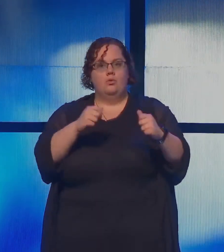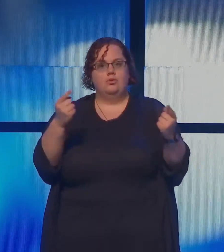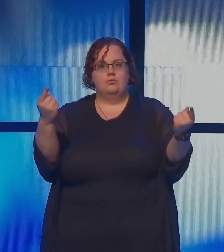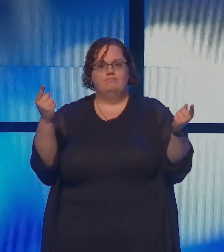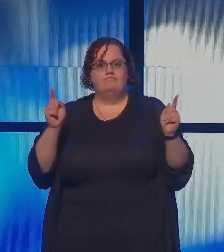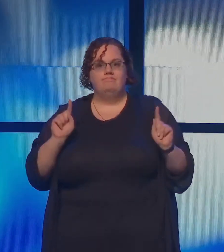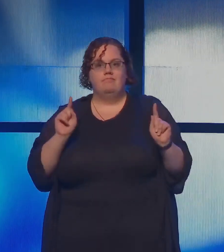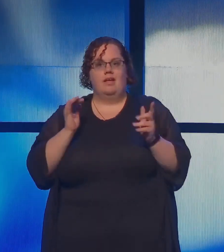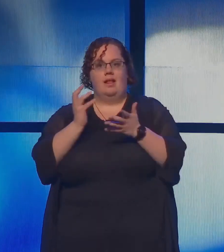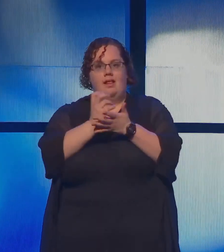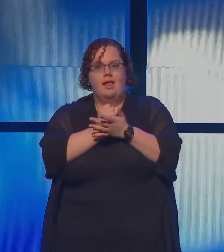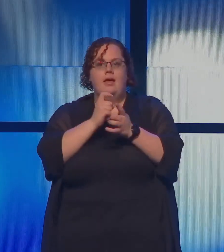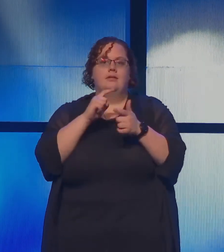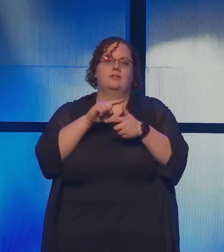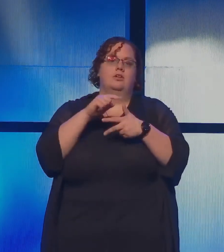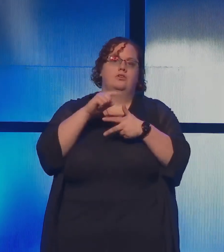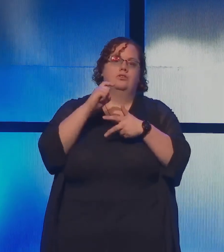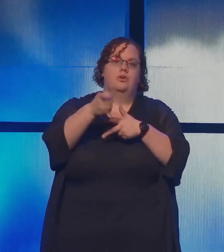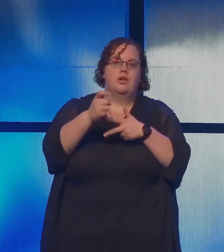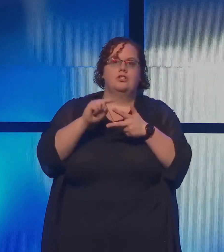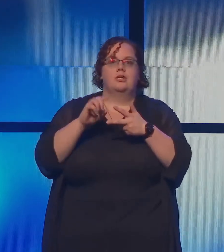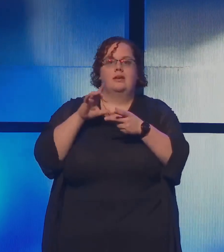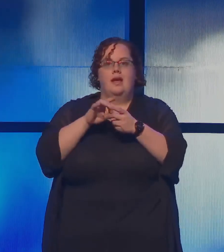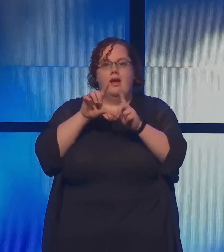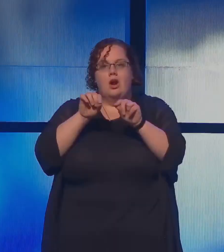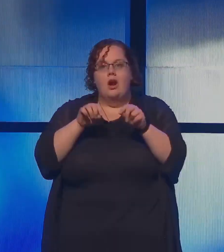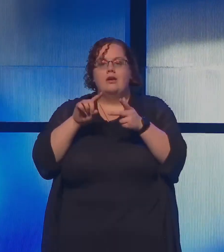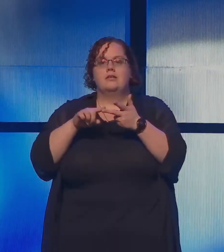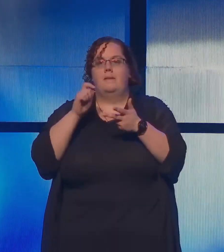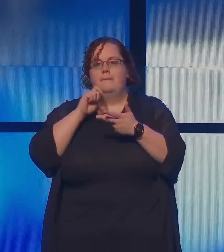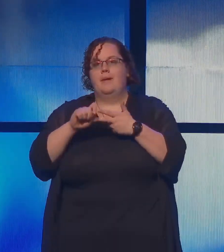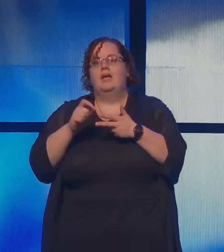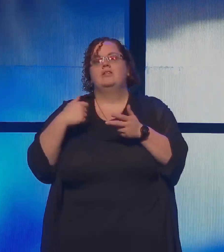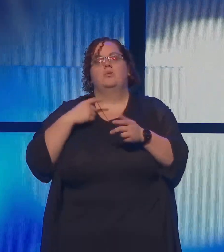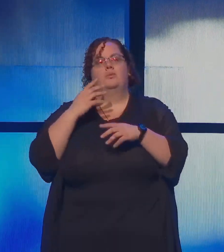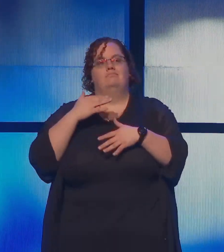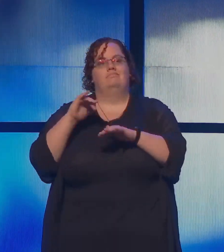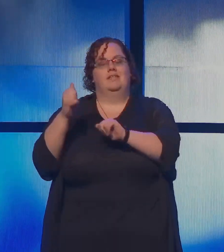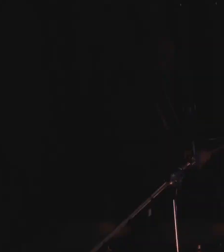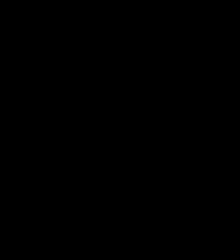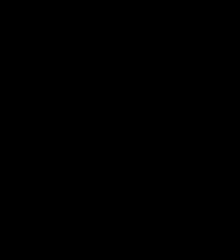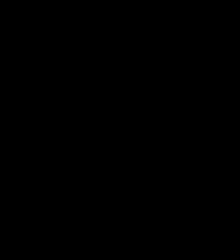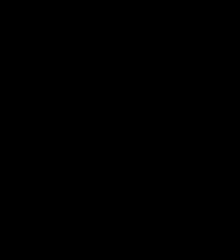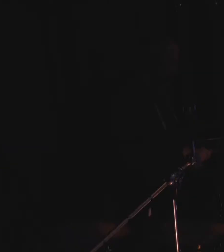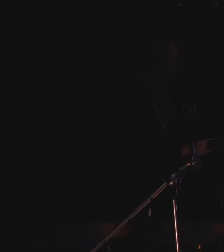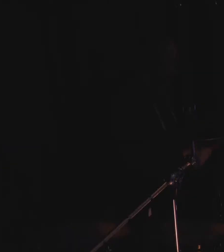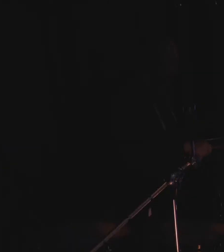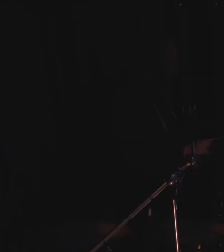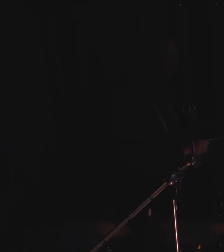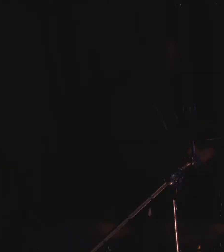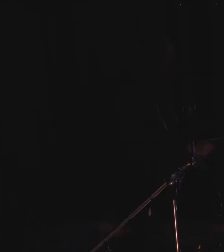to come and collect the donations, connect cards. We'll get you out of here shortly.